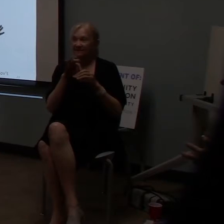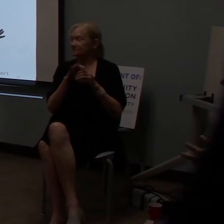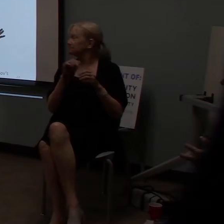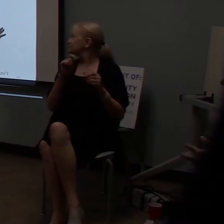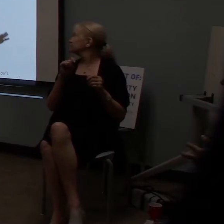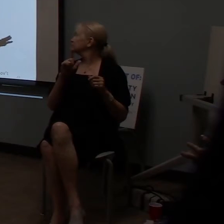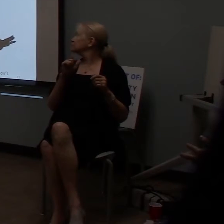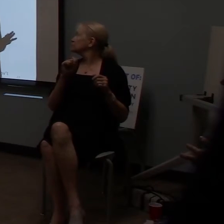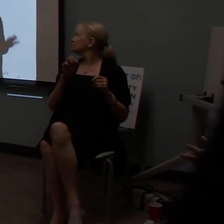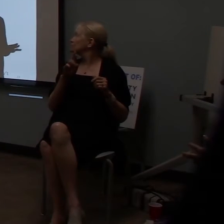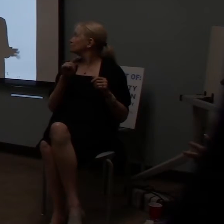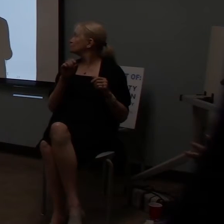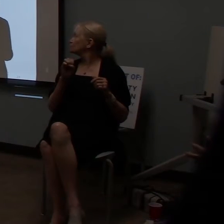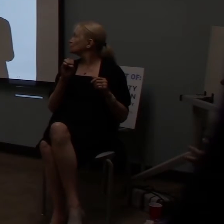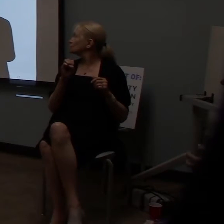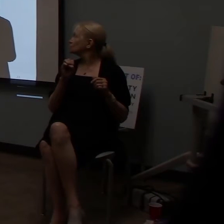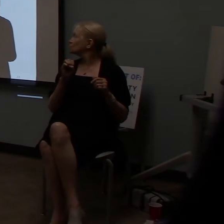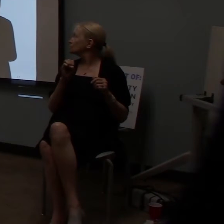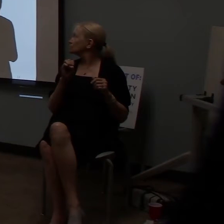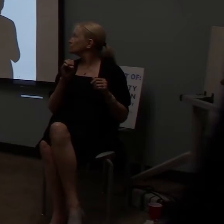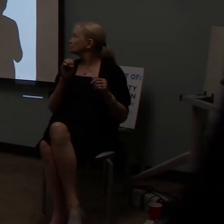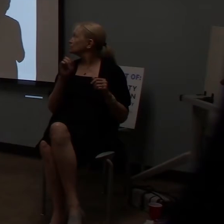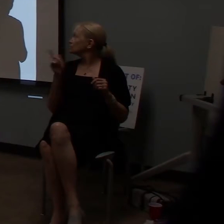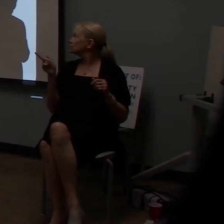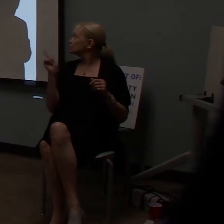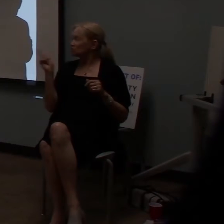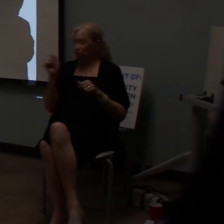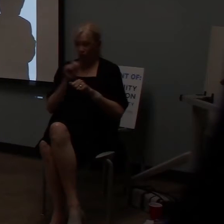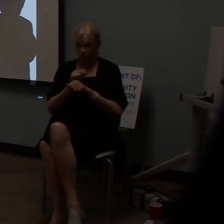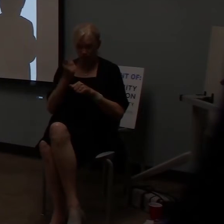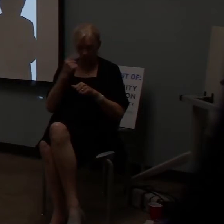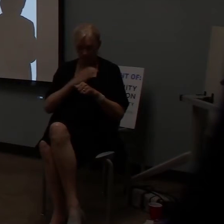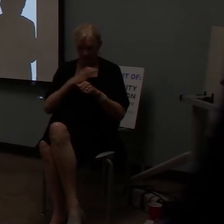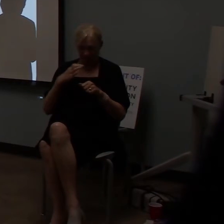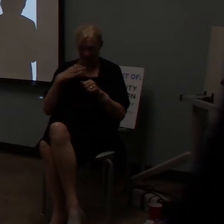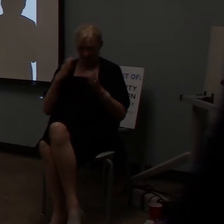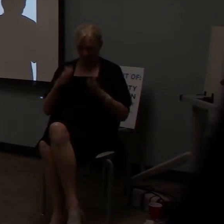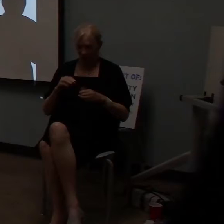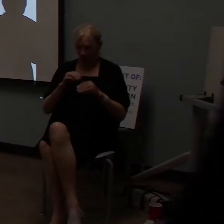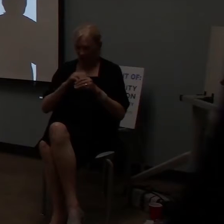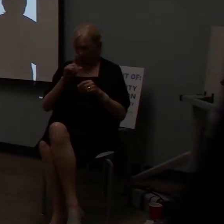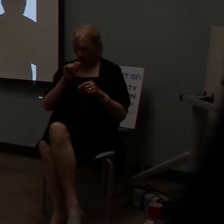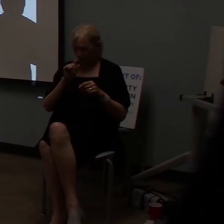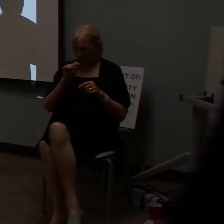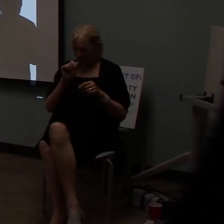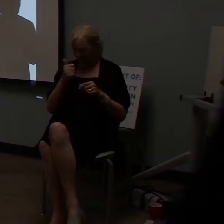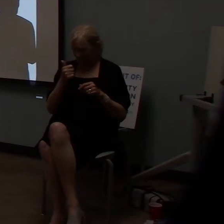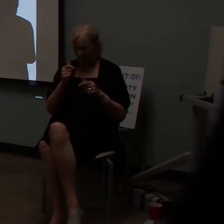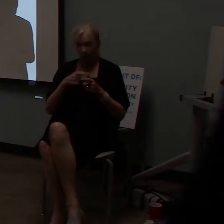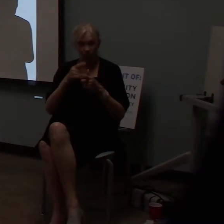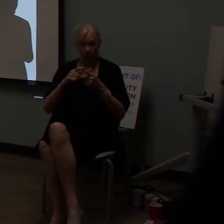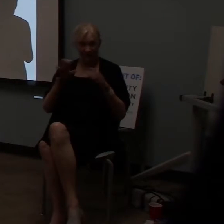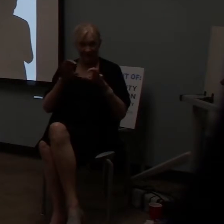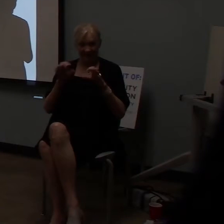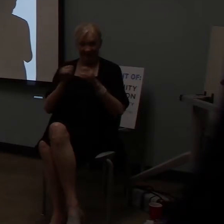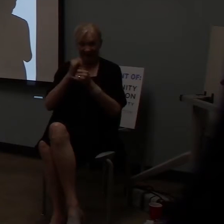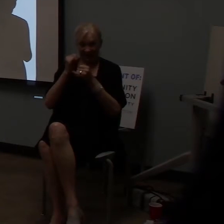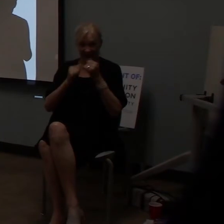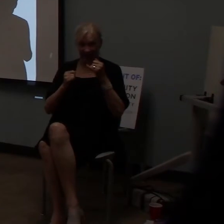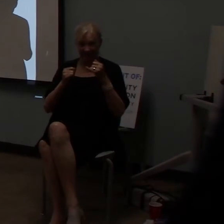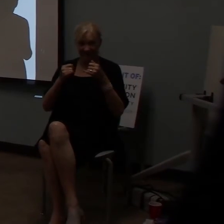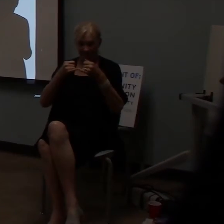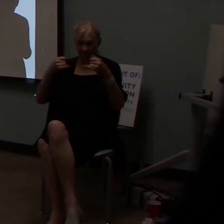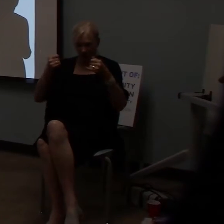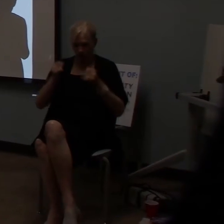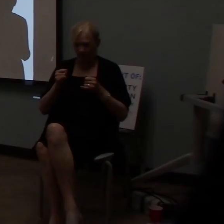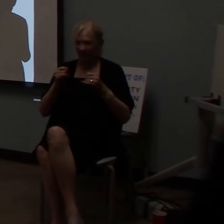really quickly about how the districts currently, so I worked for the commissioners in 2010, so I was there when we did the last boundaries. So there are a lot of